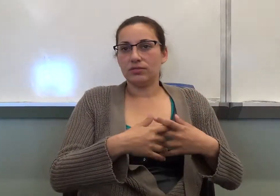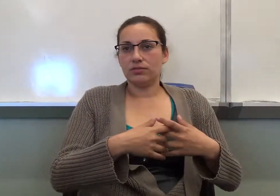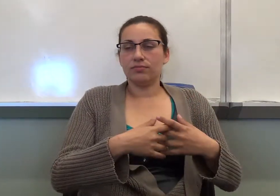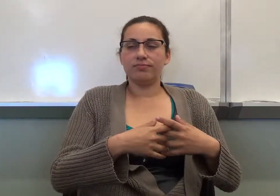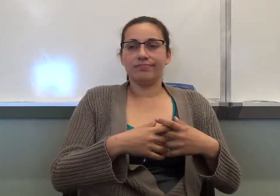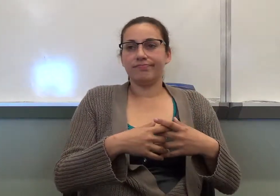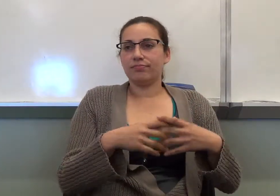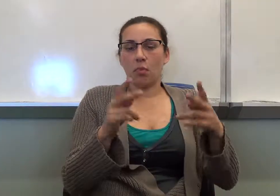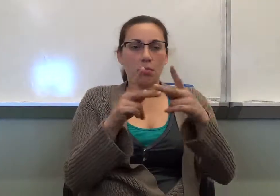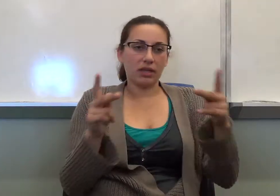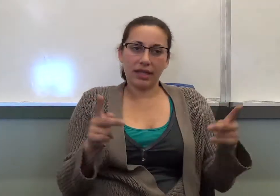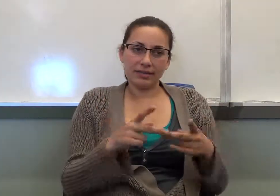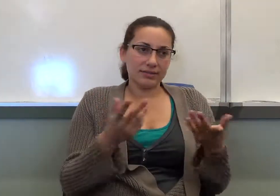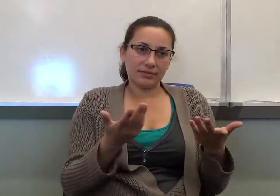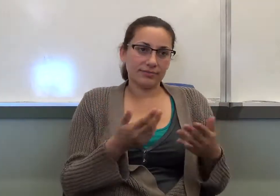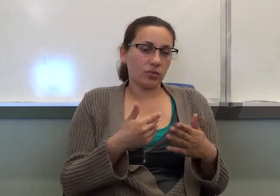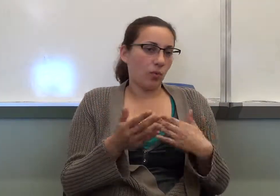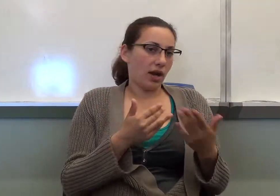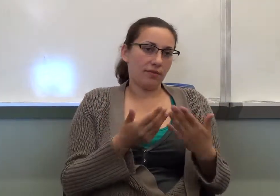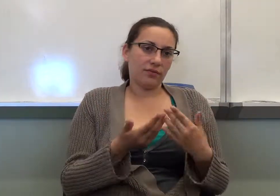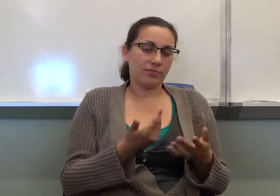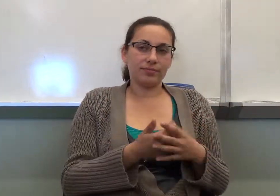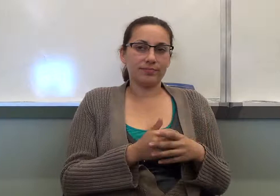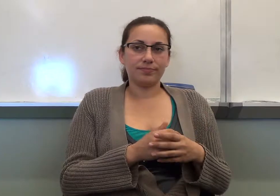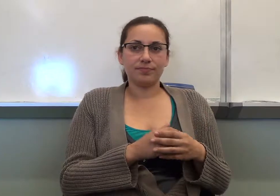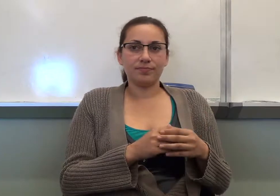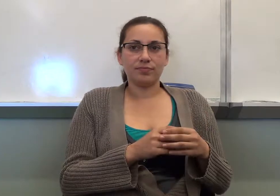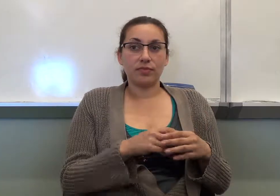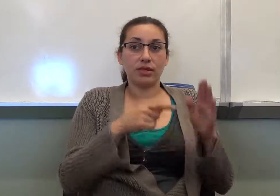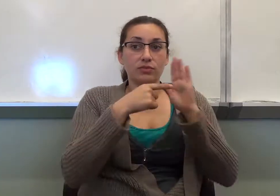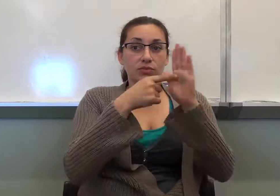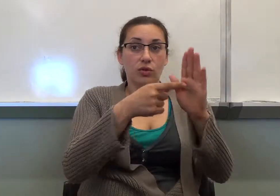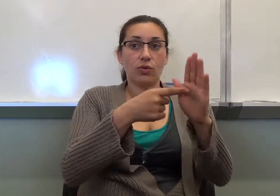knows. And what they show you is that this is 10